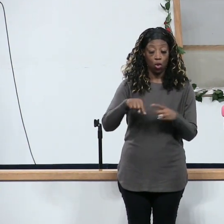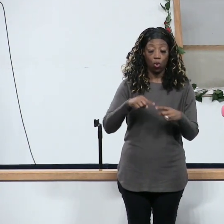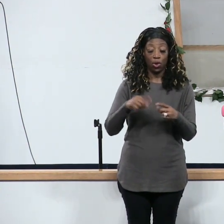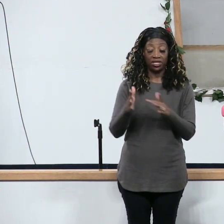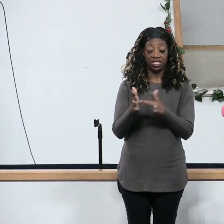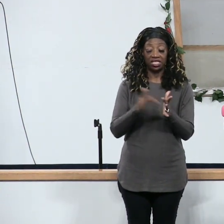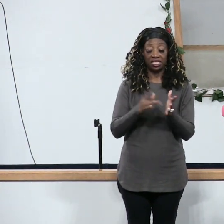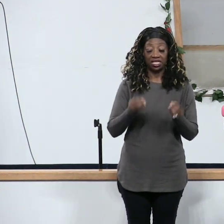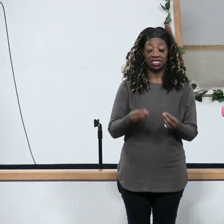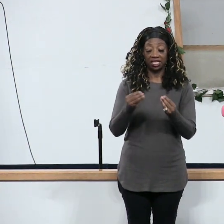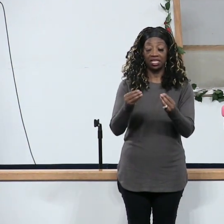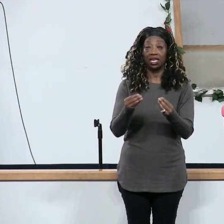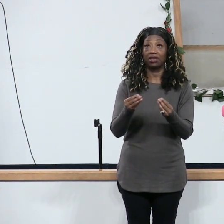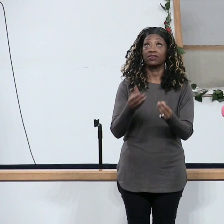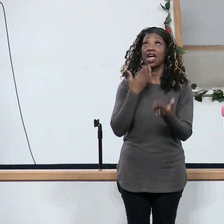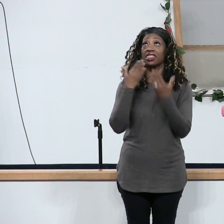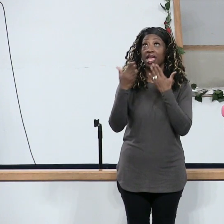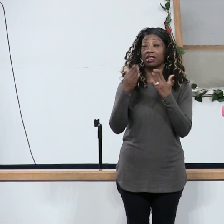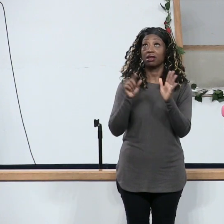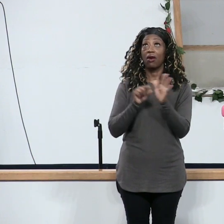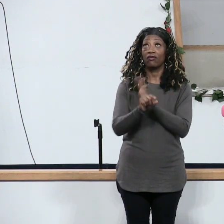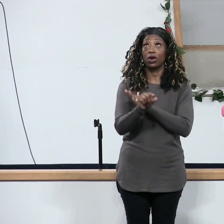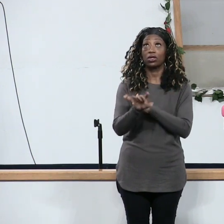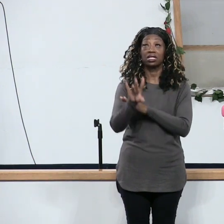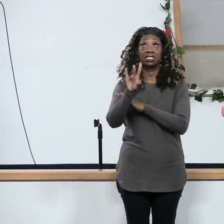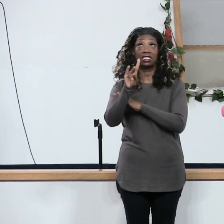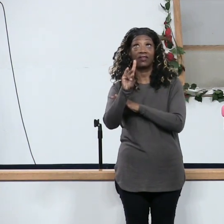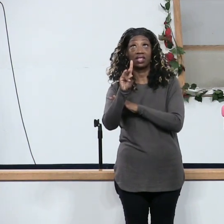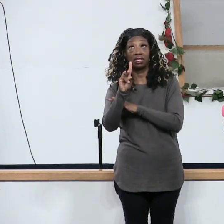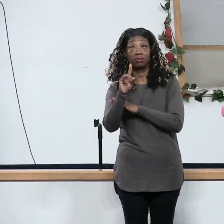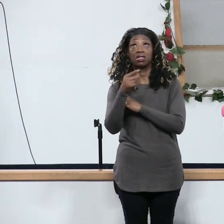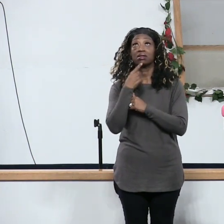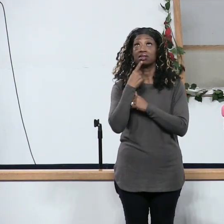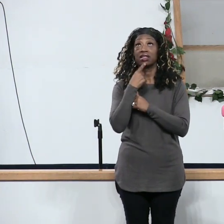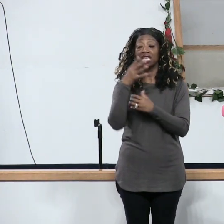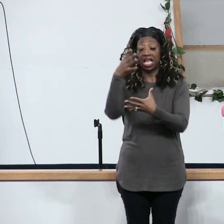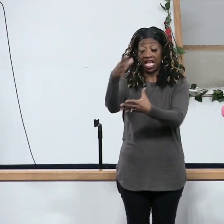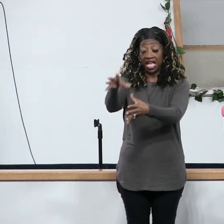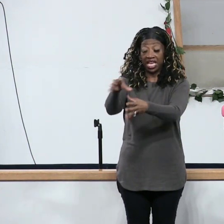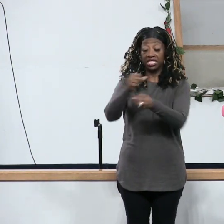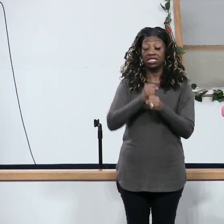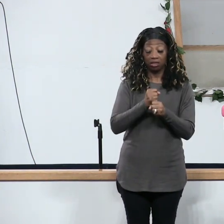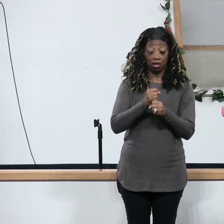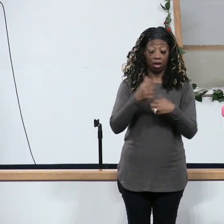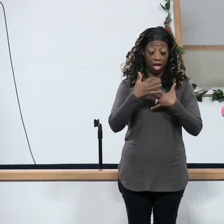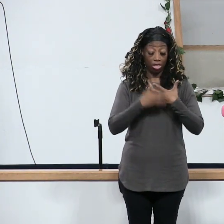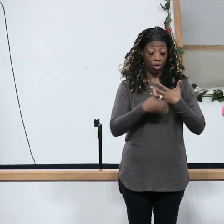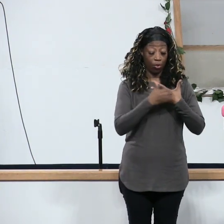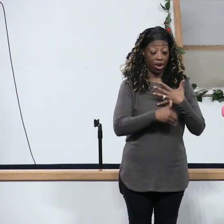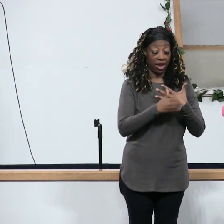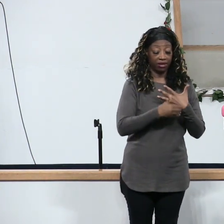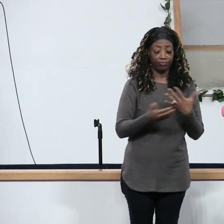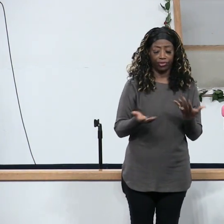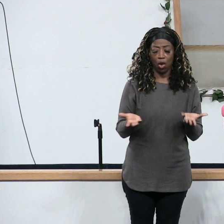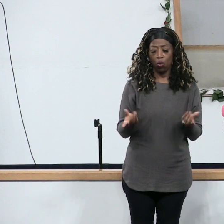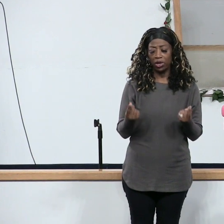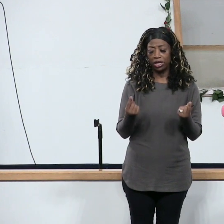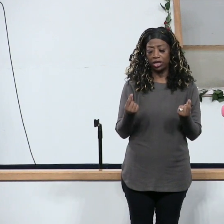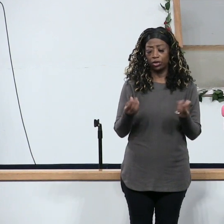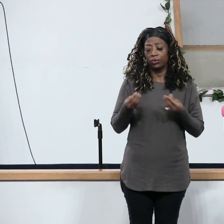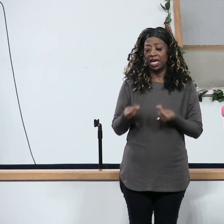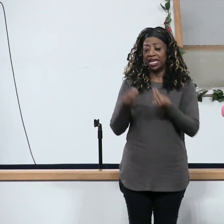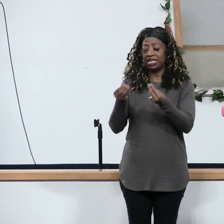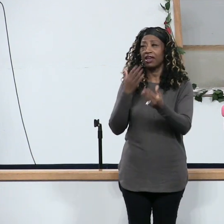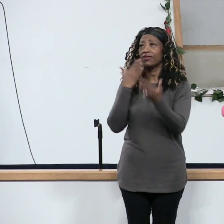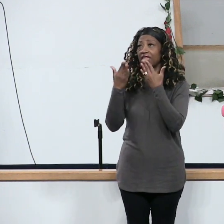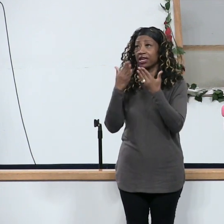celebration. Verse 17, he says he took the bread and he did what? He gave thanks. Verse